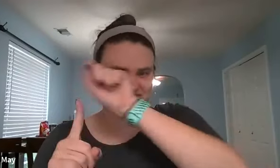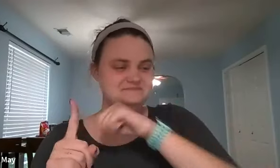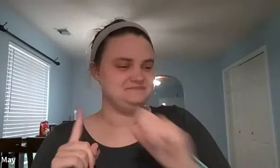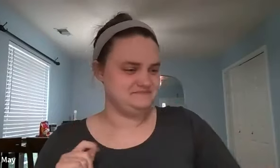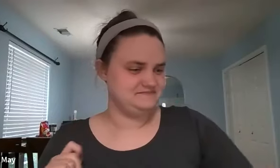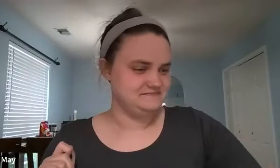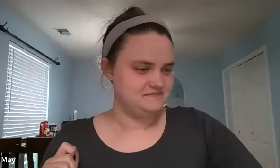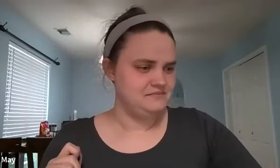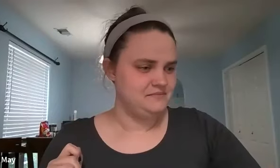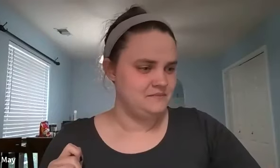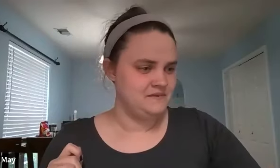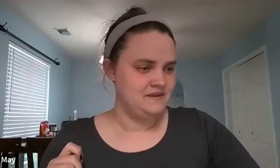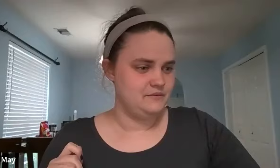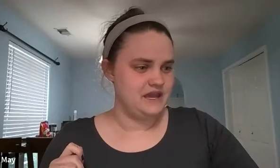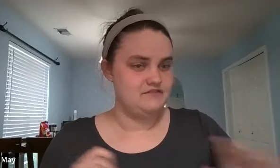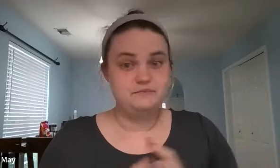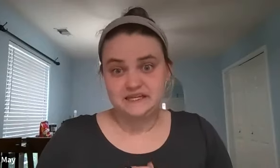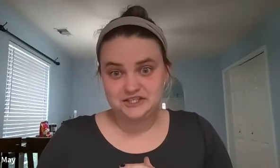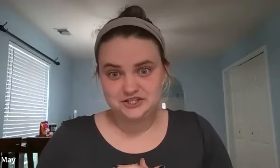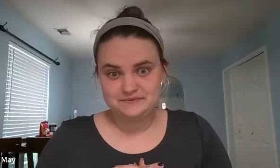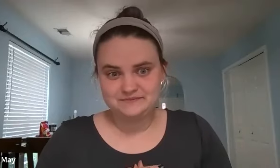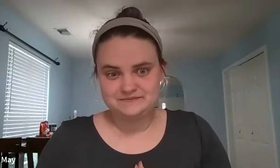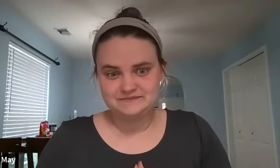Then we have peach.